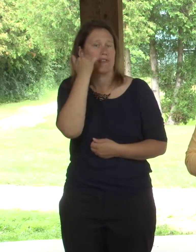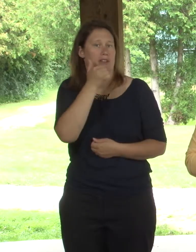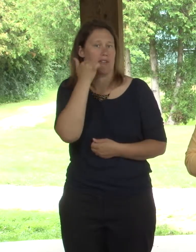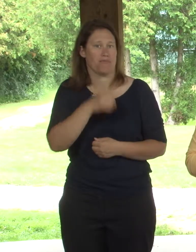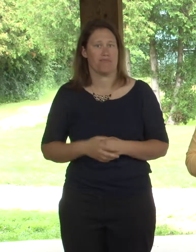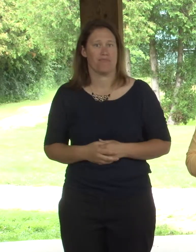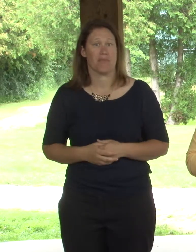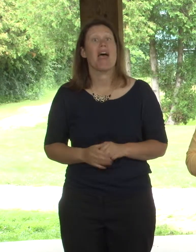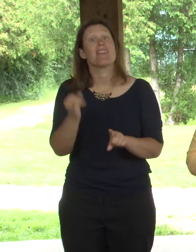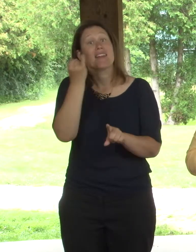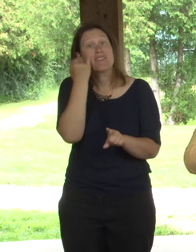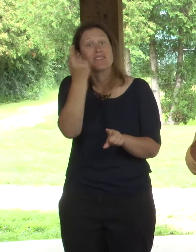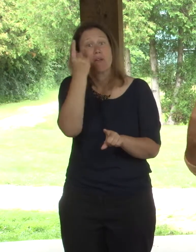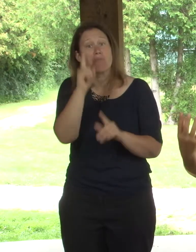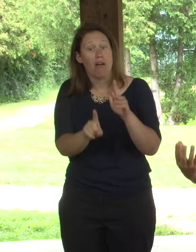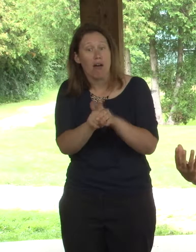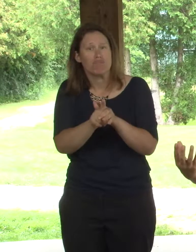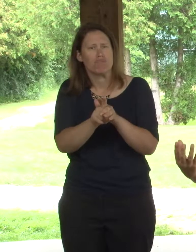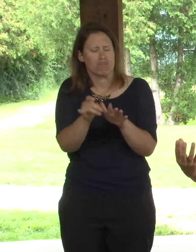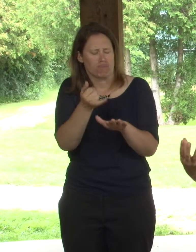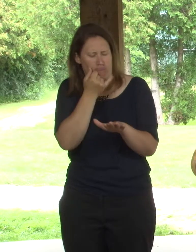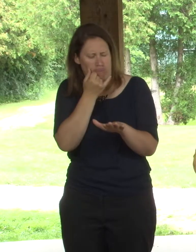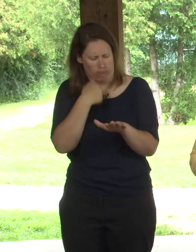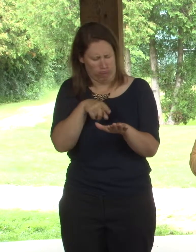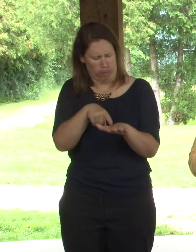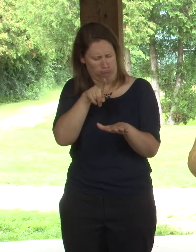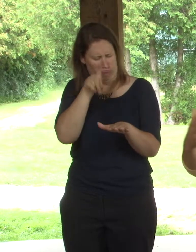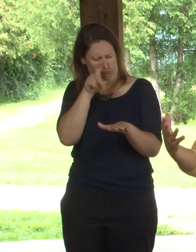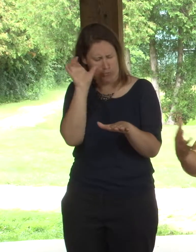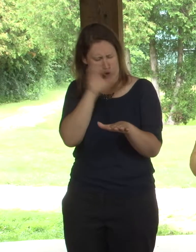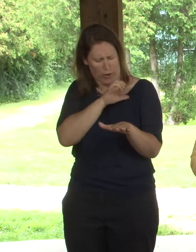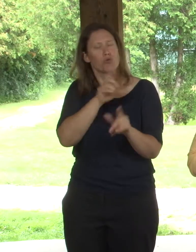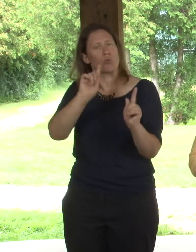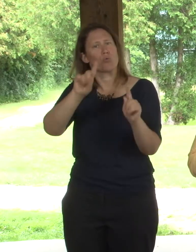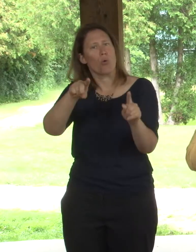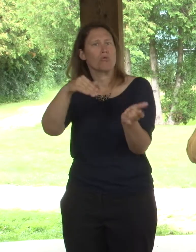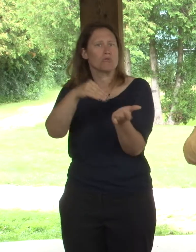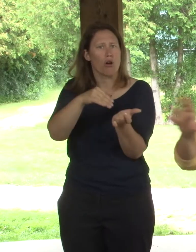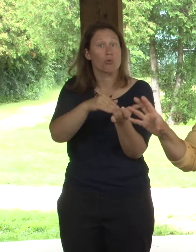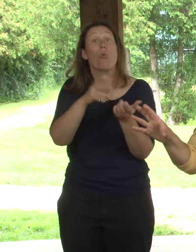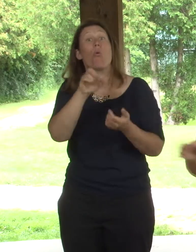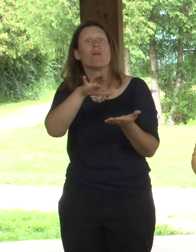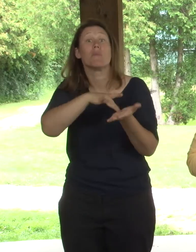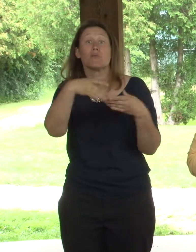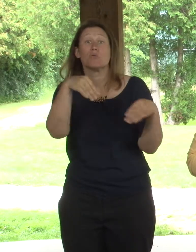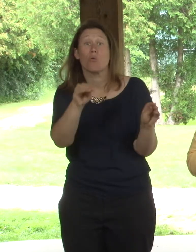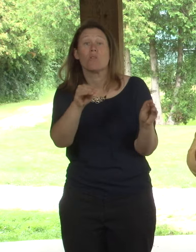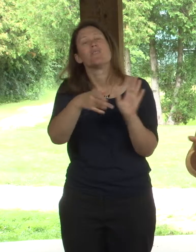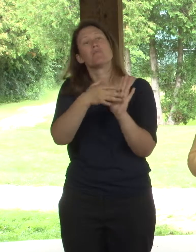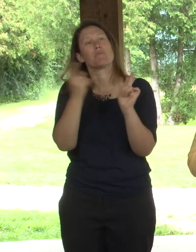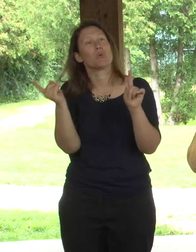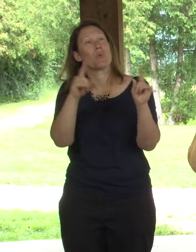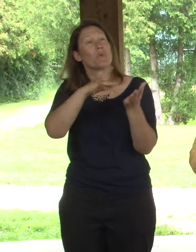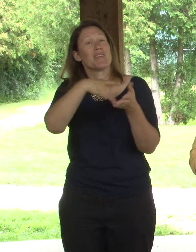got conditions with your healthcare practitioner, with your pharmacist, because if you go to a pharmacy, a lot of times you're going to see a wide array.